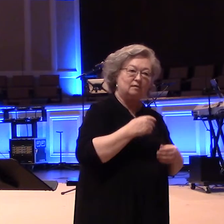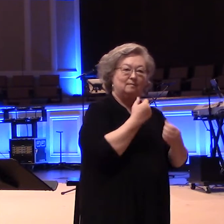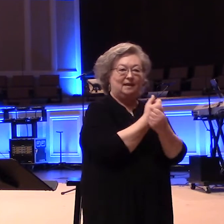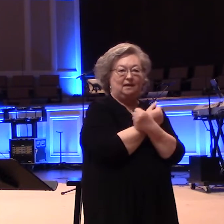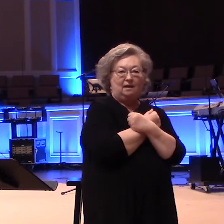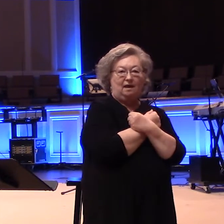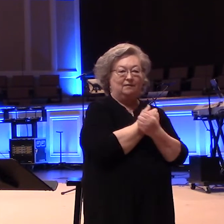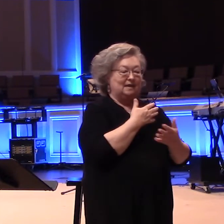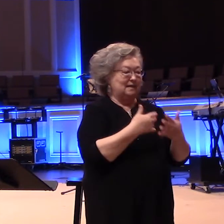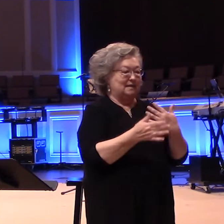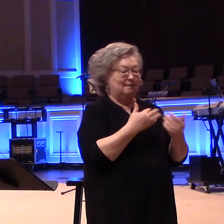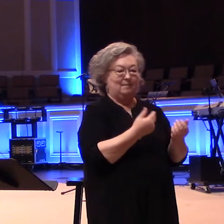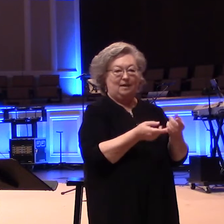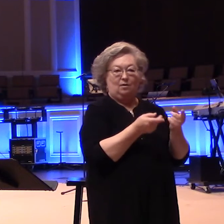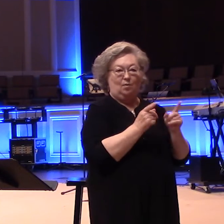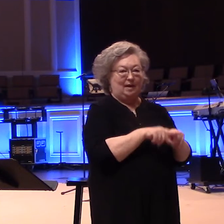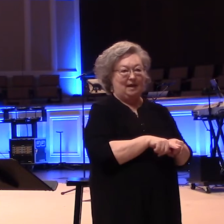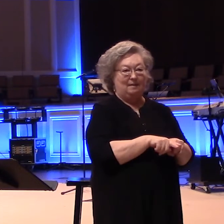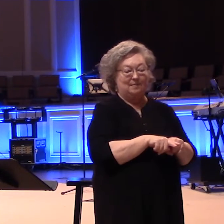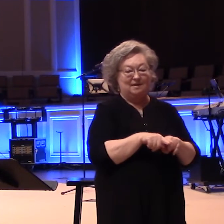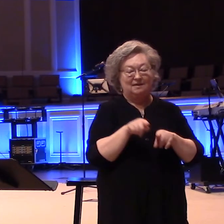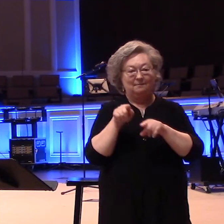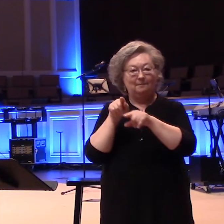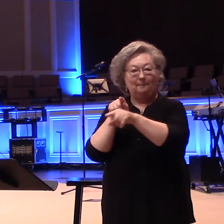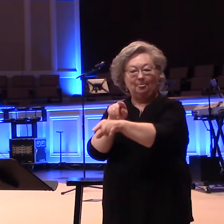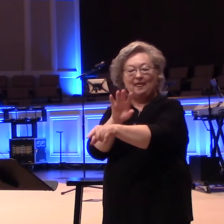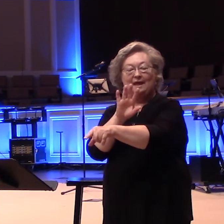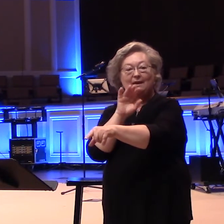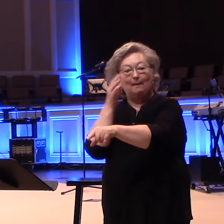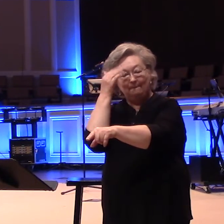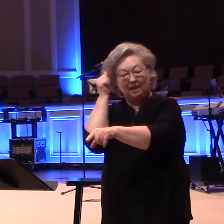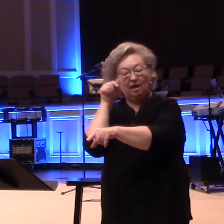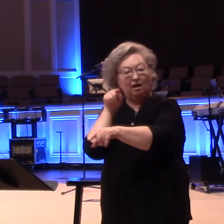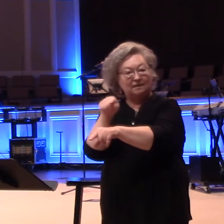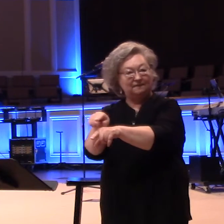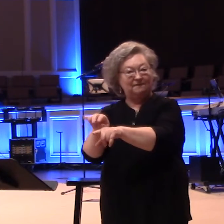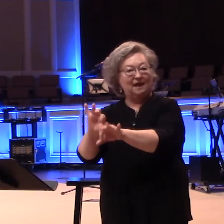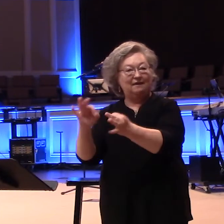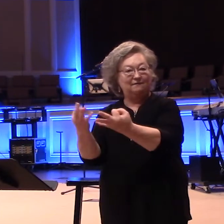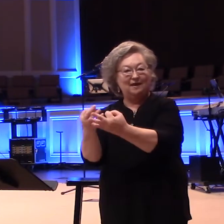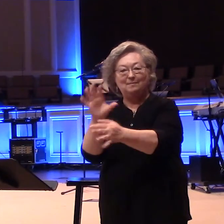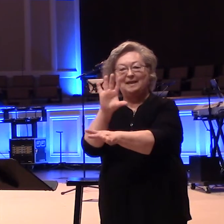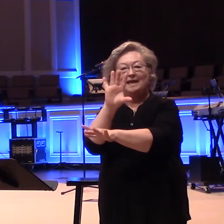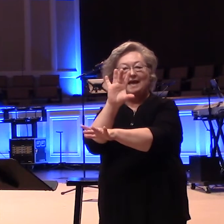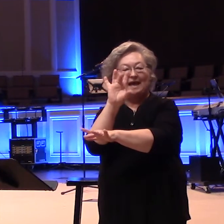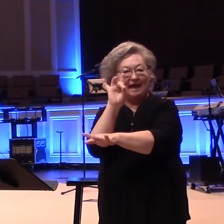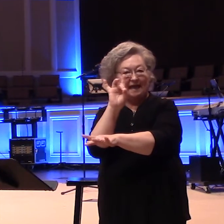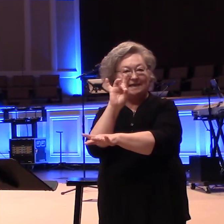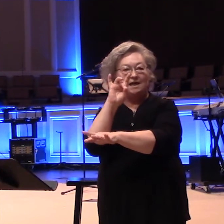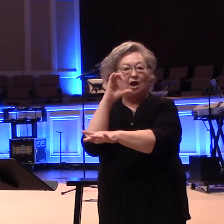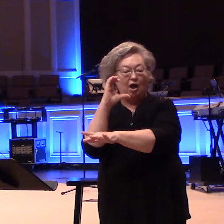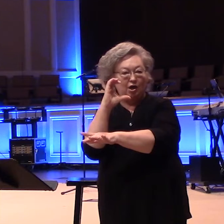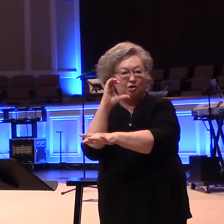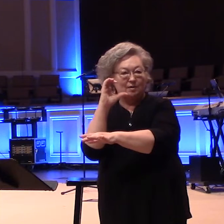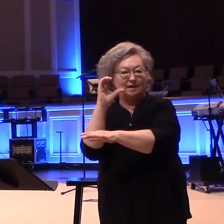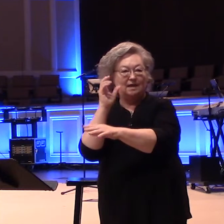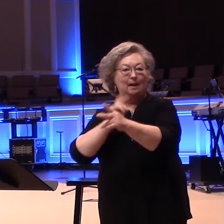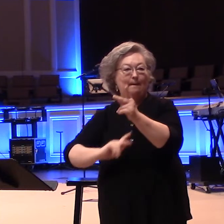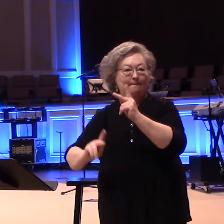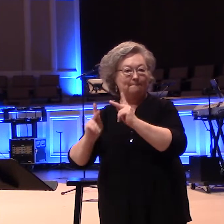And 800 people lived instead of died underneath the Nazi onslaught because the Ten